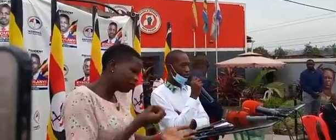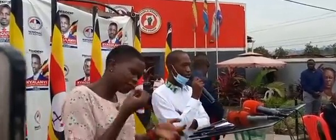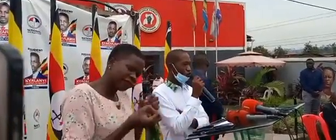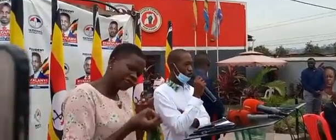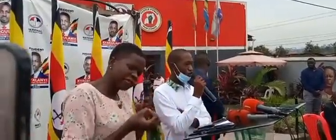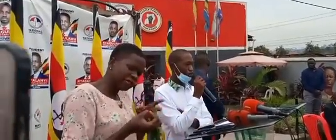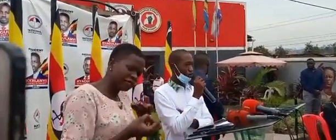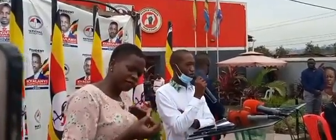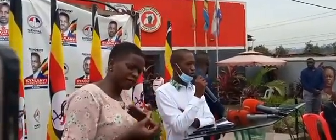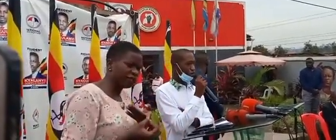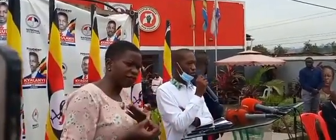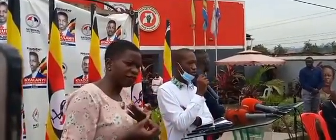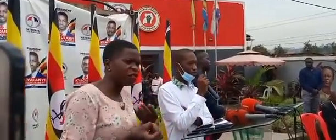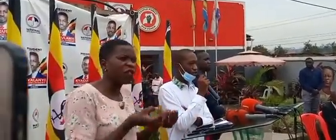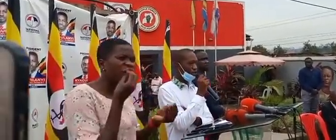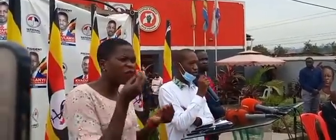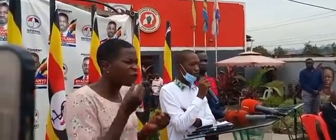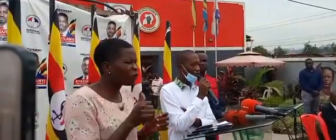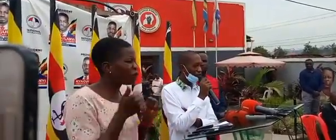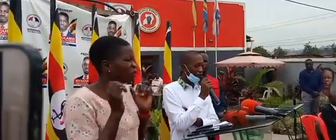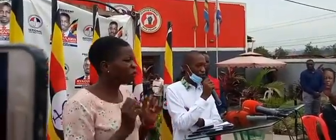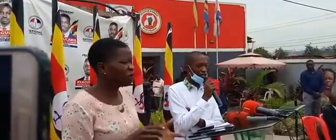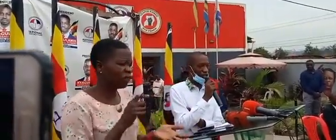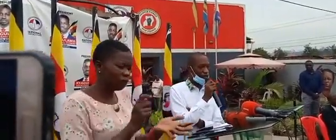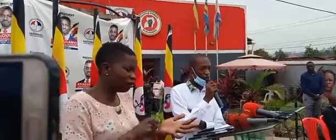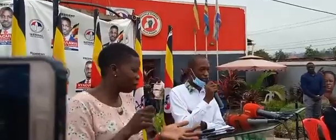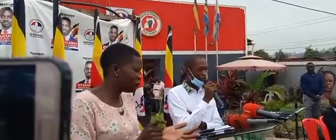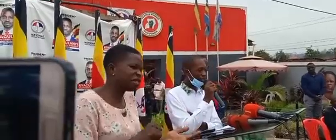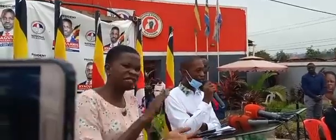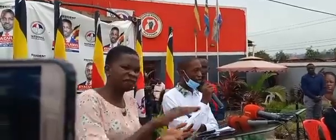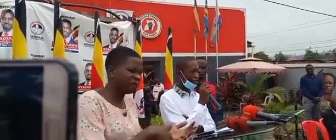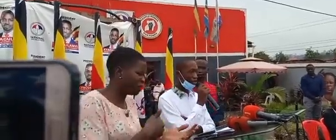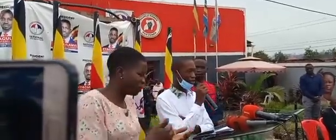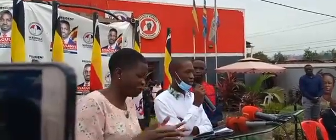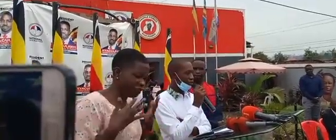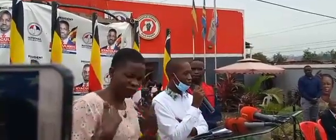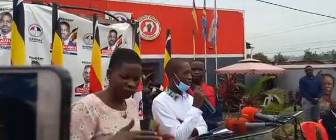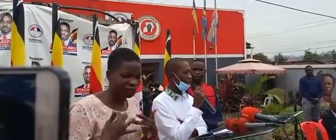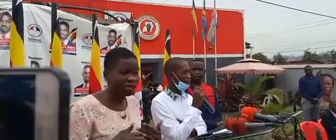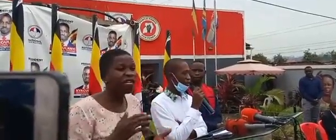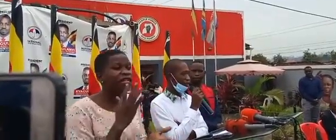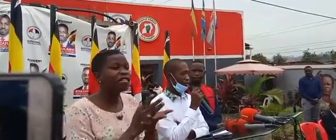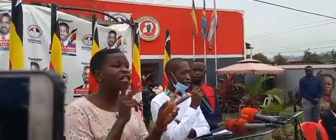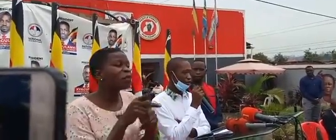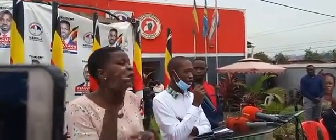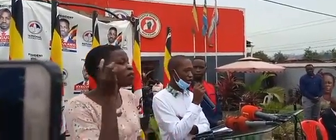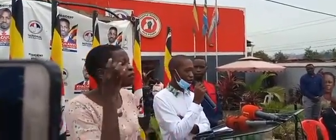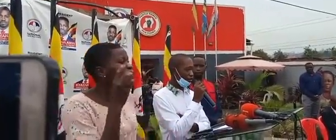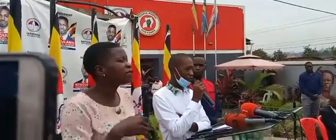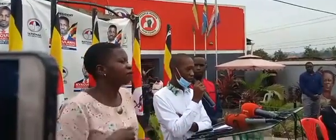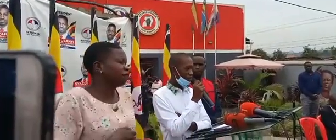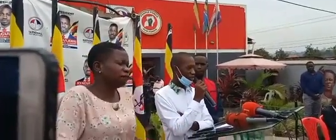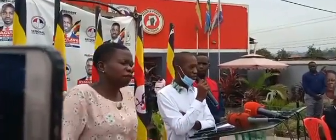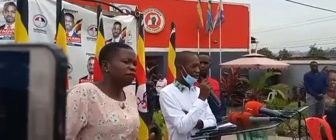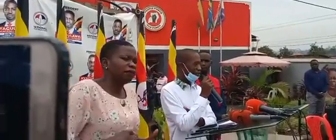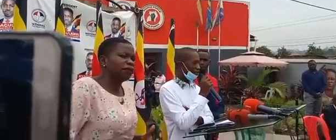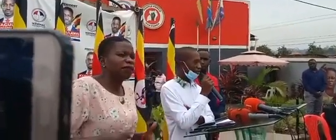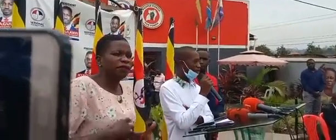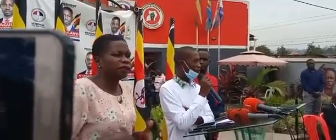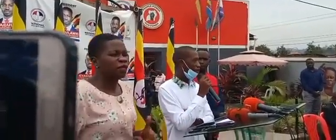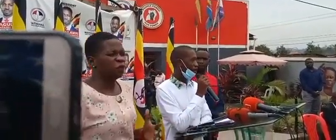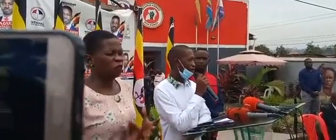yo senunji naba singe bijanjalo sibirunji abantu banje waine ndo atengeza alusa abantu bage ndio ndo